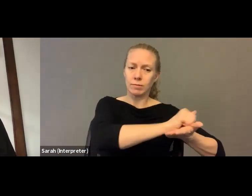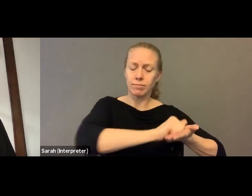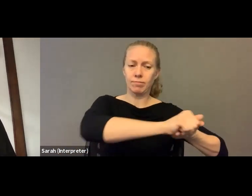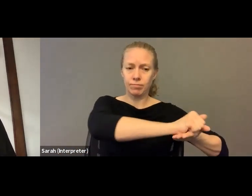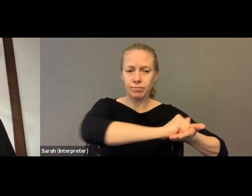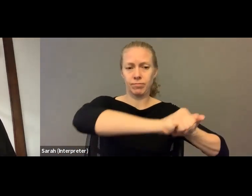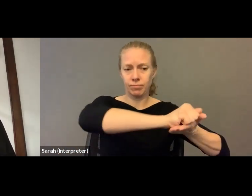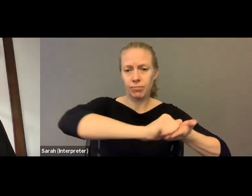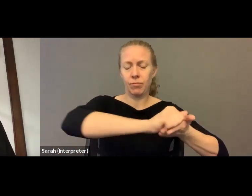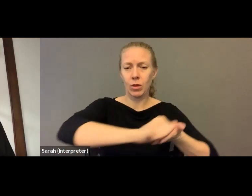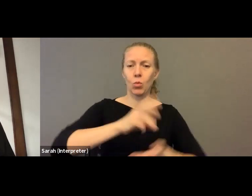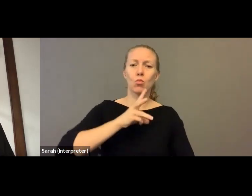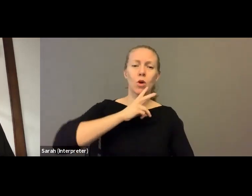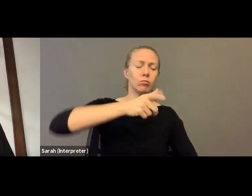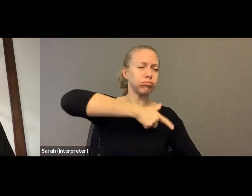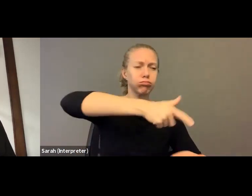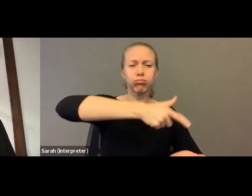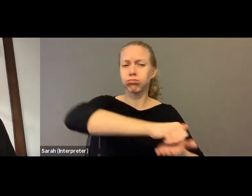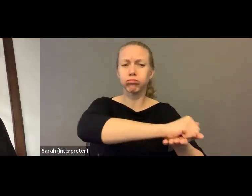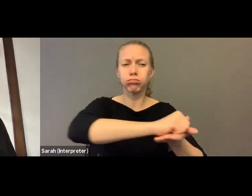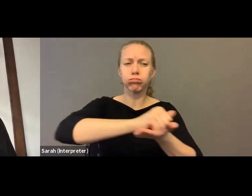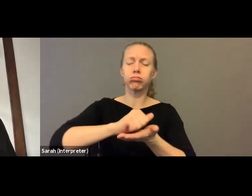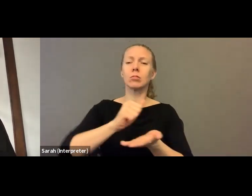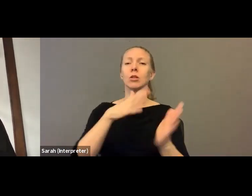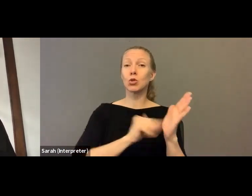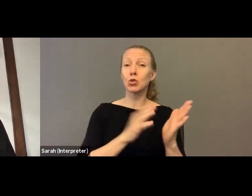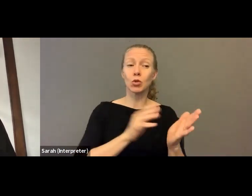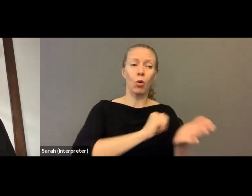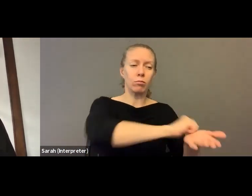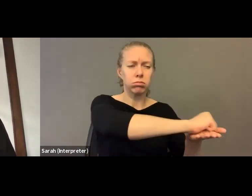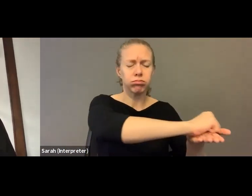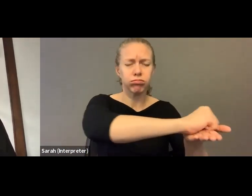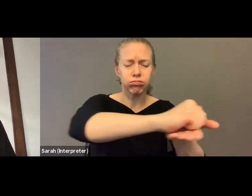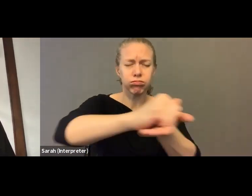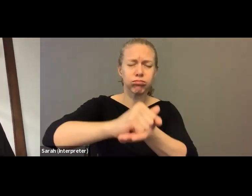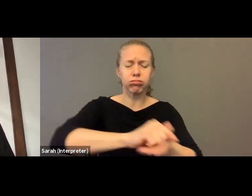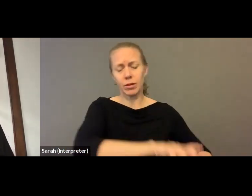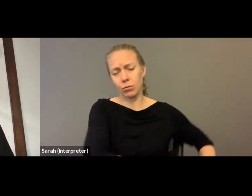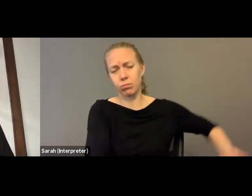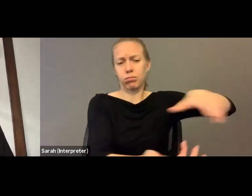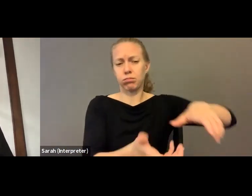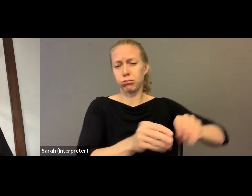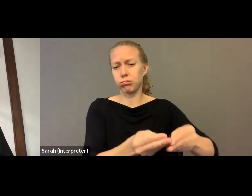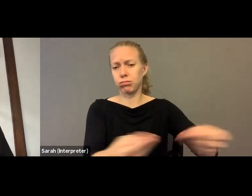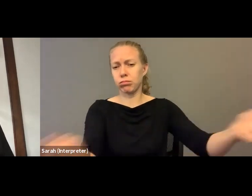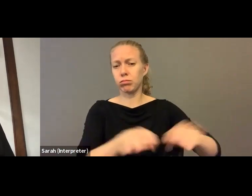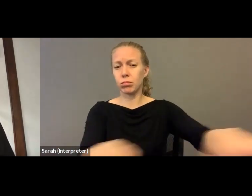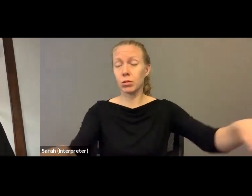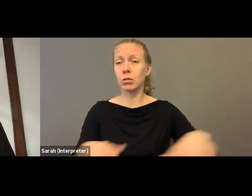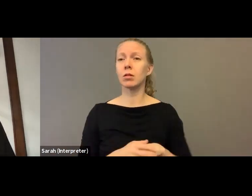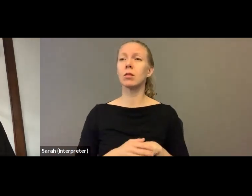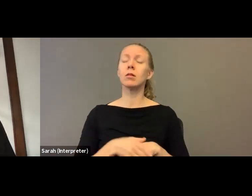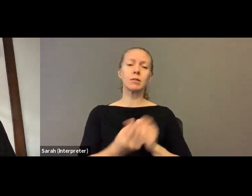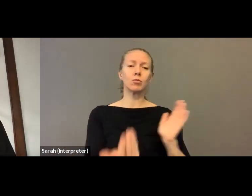section, then continue to the adjacent area and repeat the sequence. During his lapse, patients do not pause for